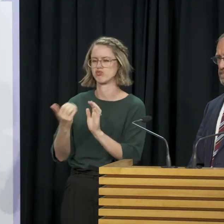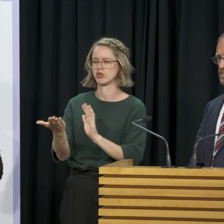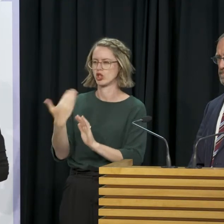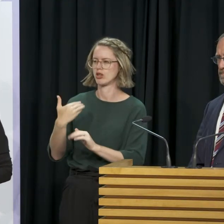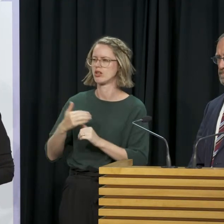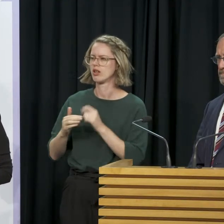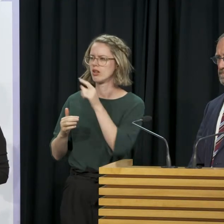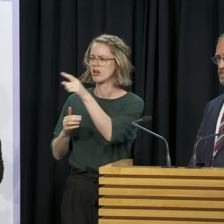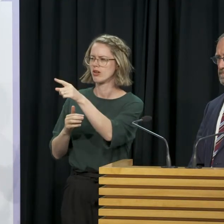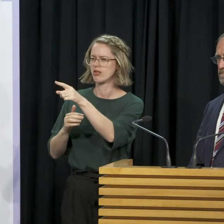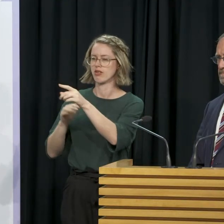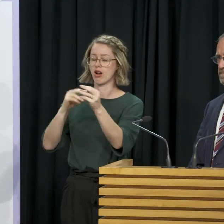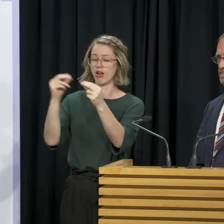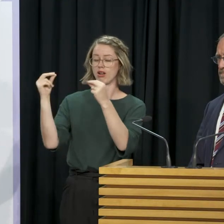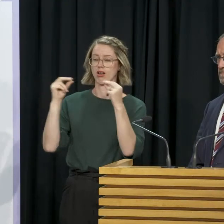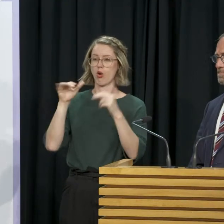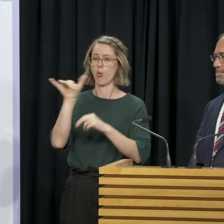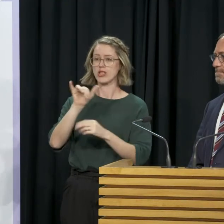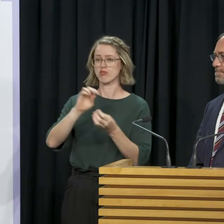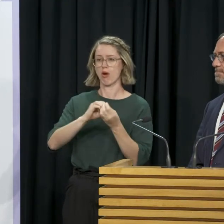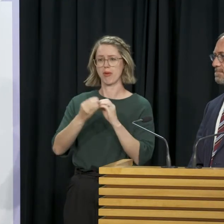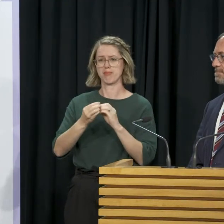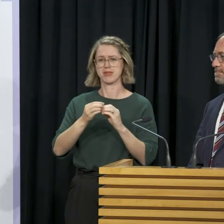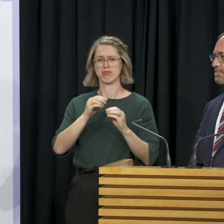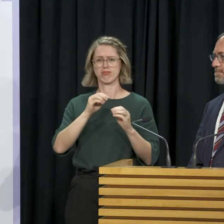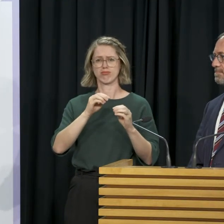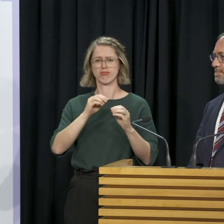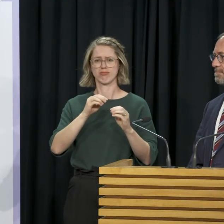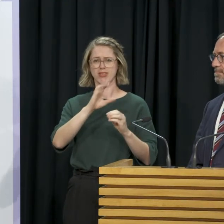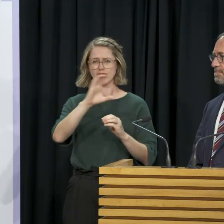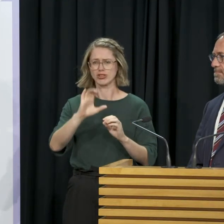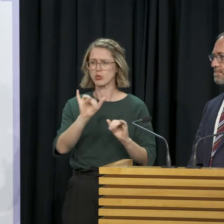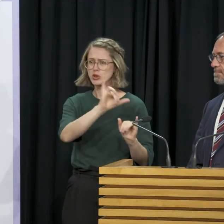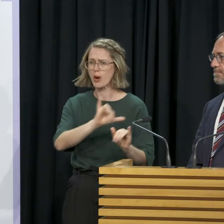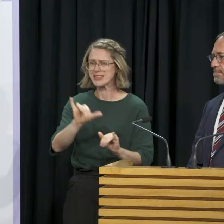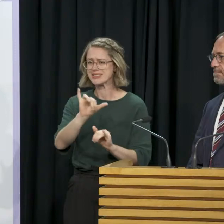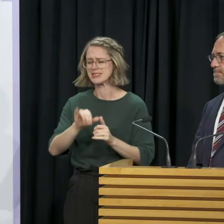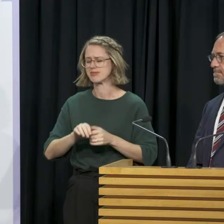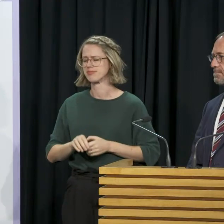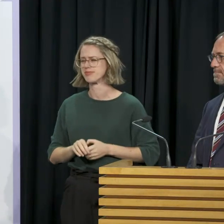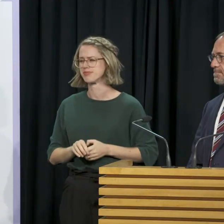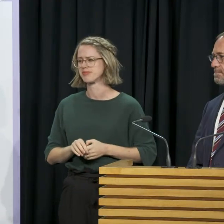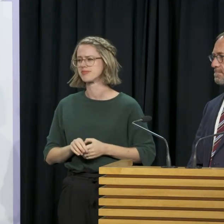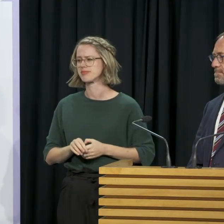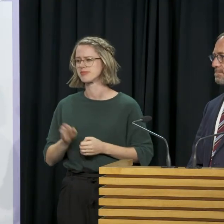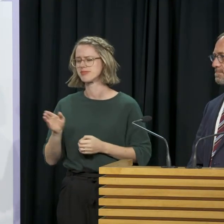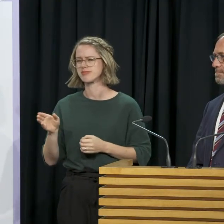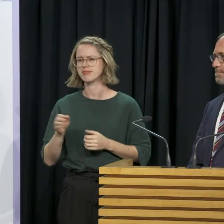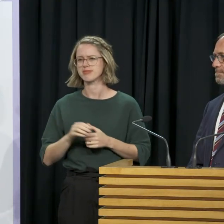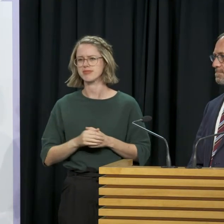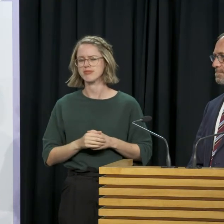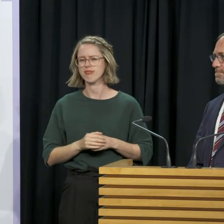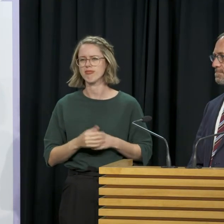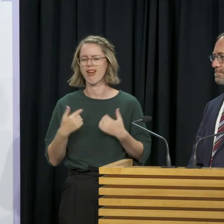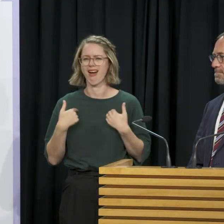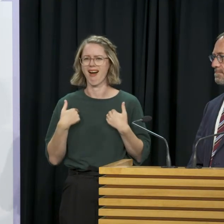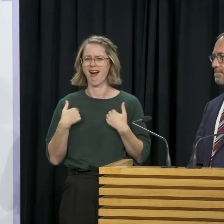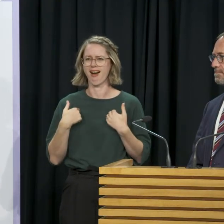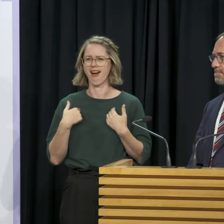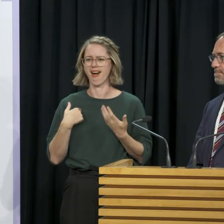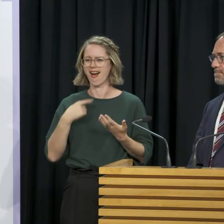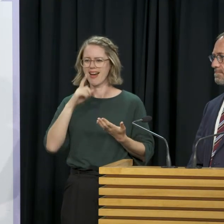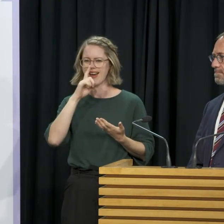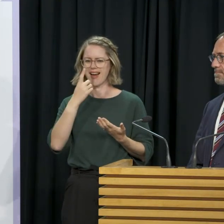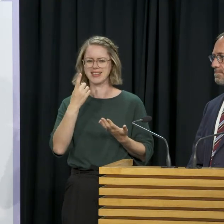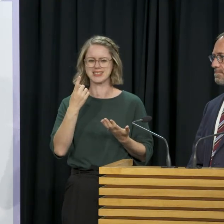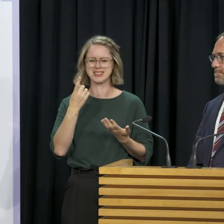child? Which countries are the ones that you do have an issue with? Oh, look, ultimately, I think the point that I'd make to this is I can't necessarily